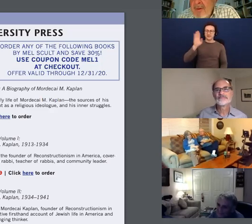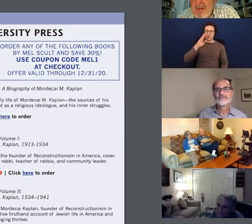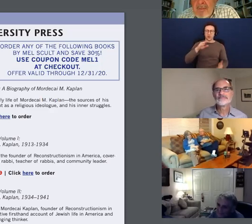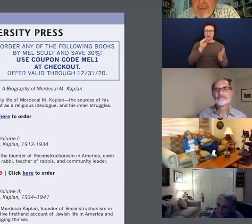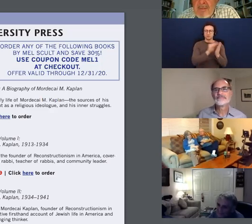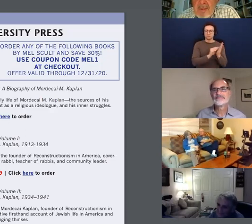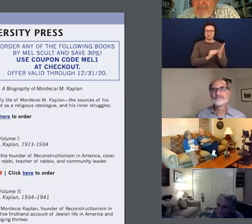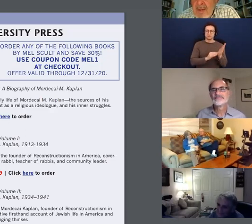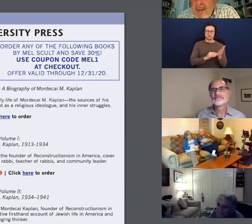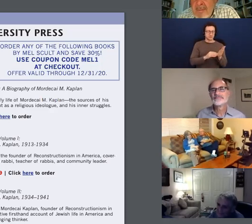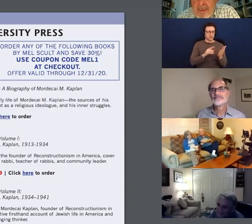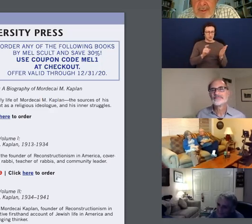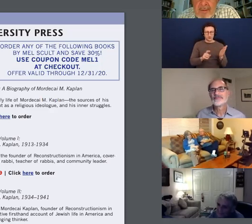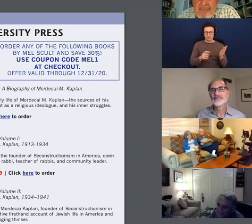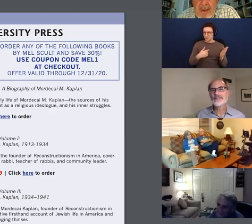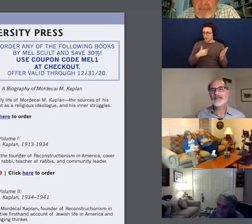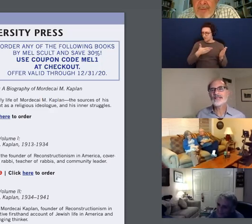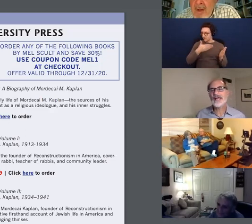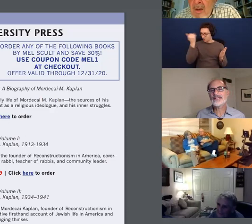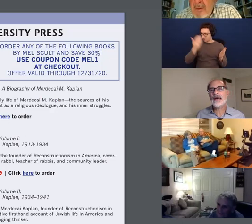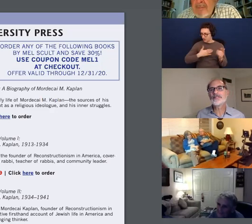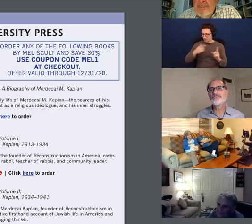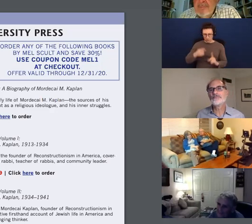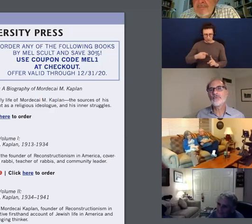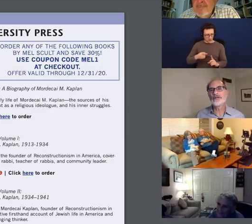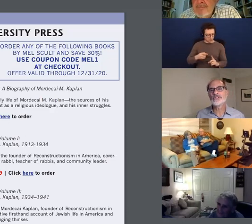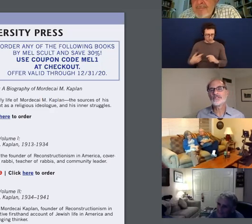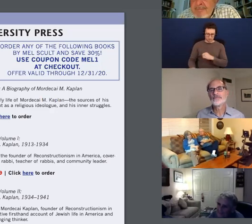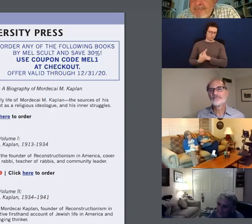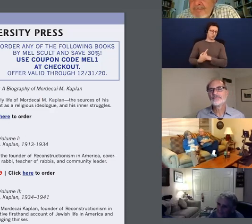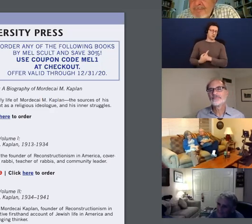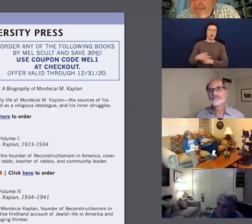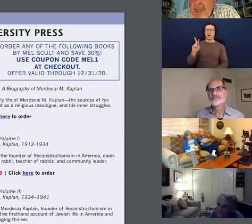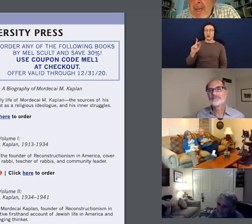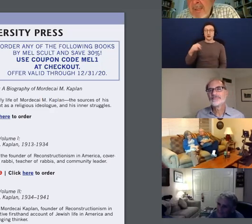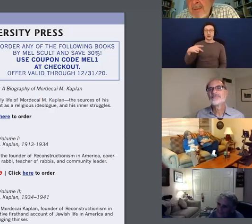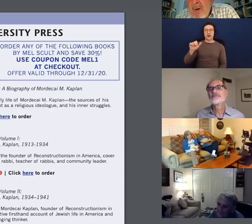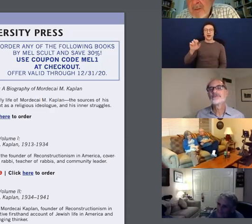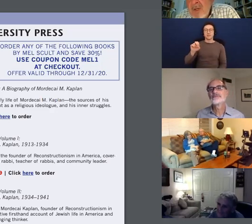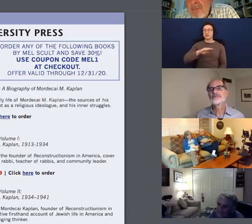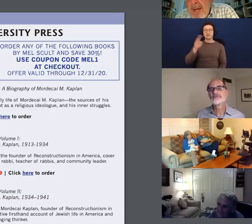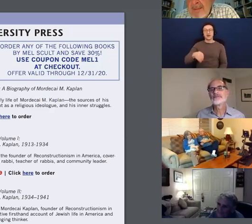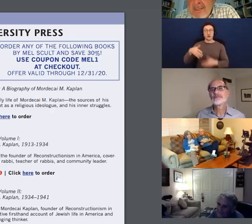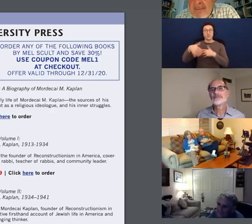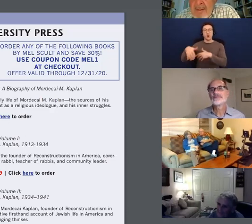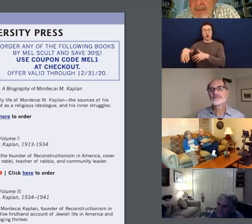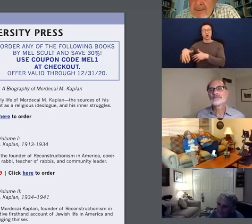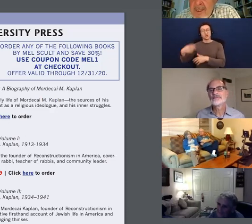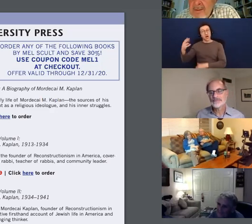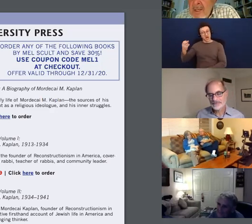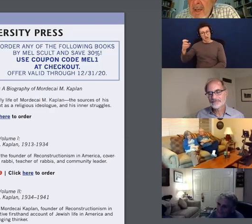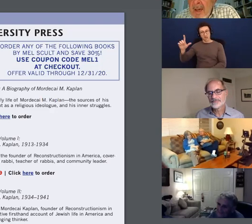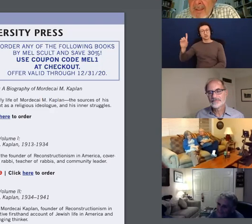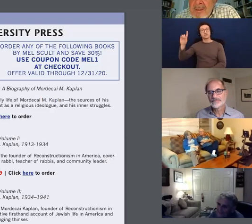I forgot. I was in the middle of making a point. Now I forgot. That Kaplan didn't march. He didn't march. No, but he had the same